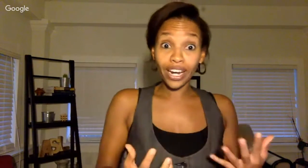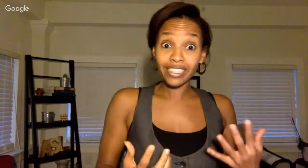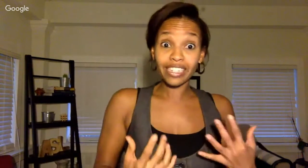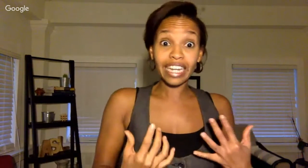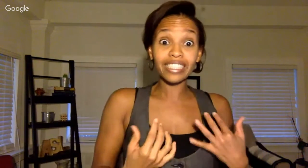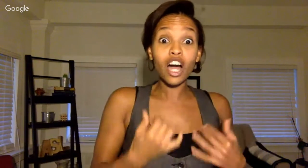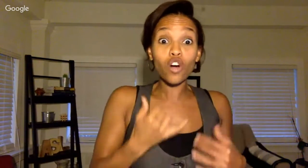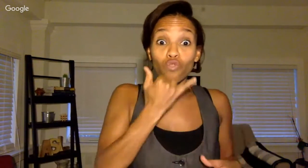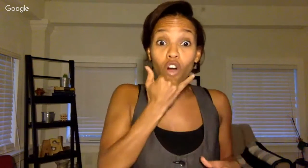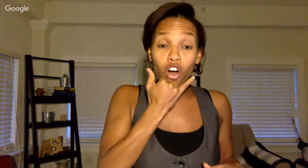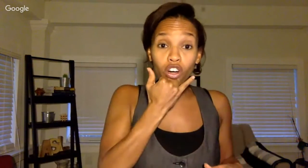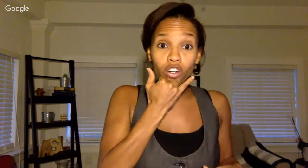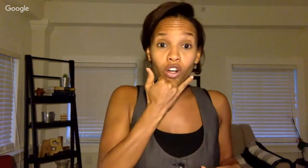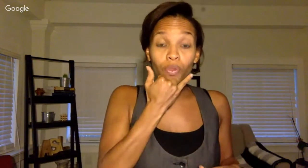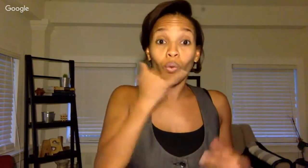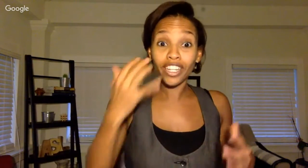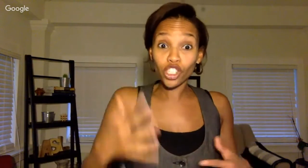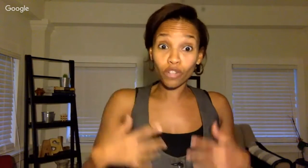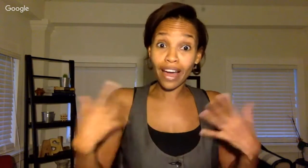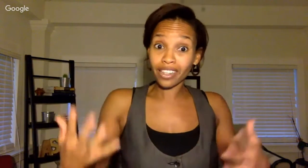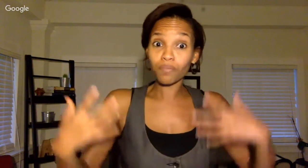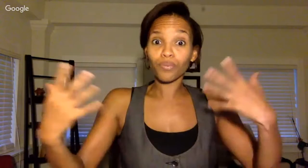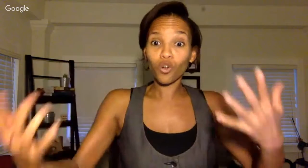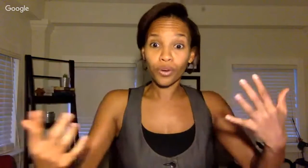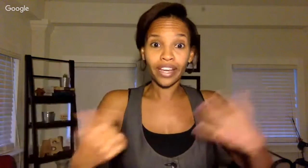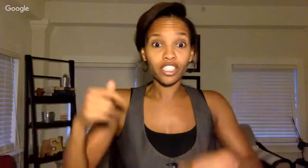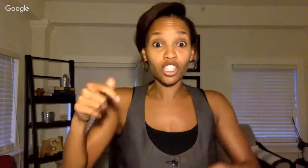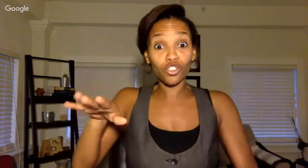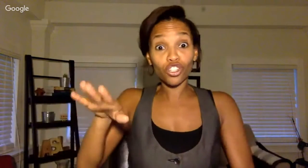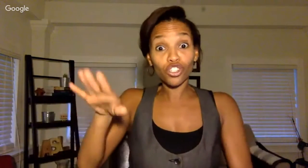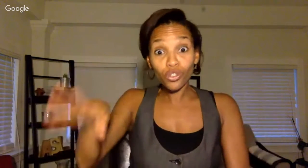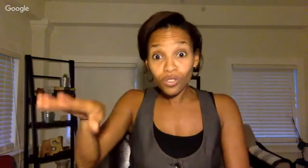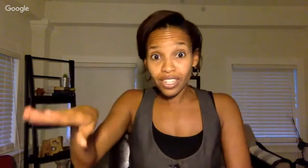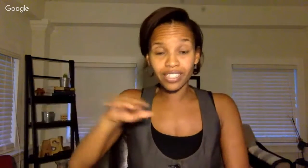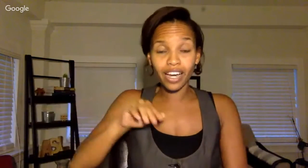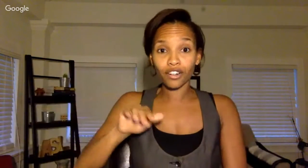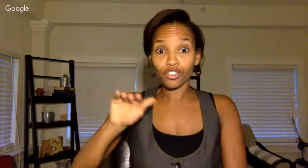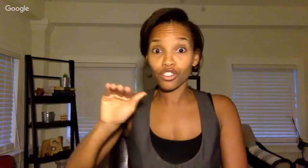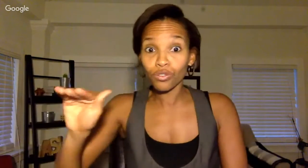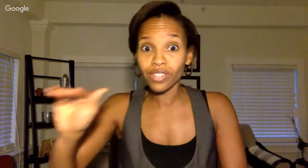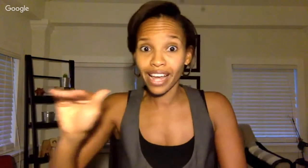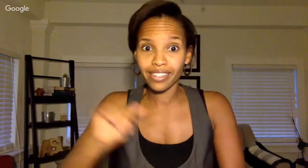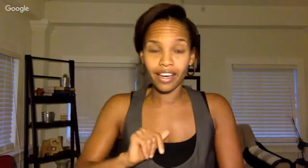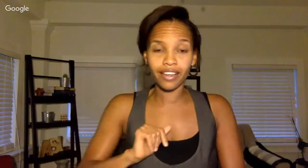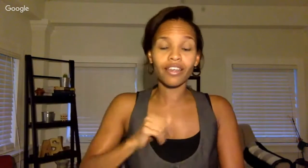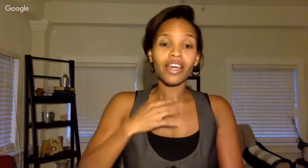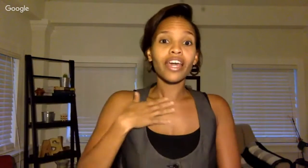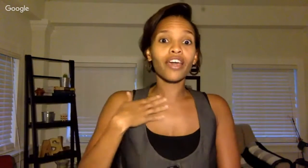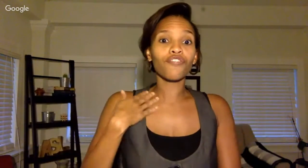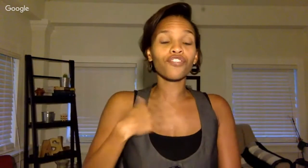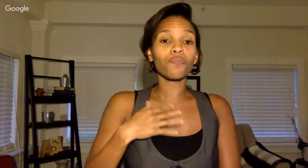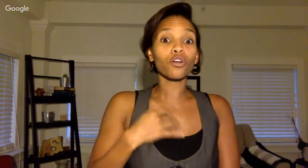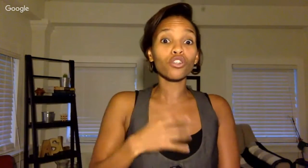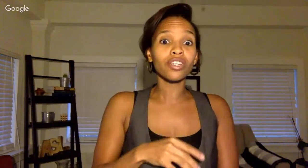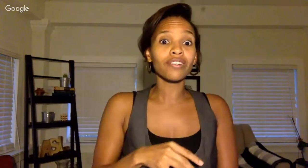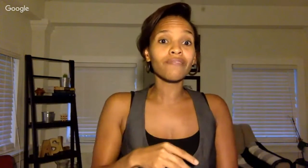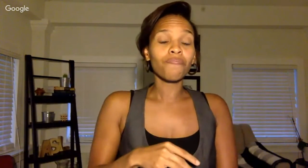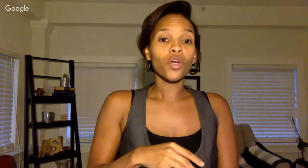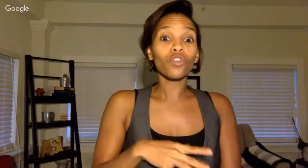granted, it's not wrong when it's grammatically appropriate to use this sign or to use that sign. If the person was